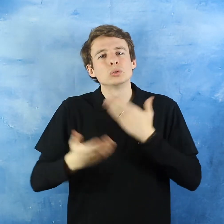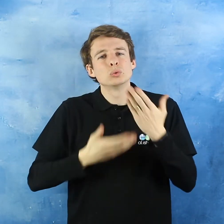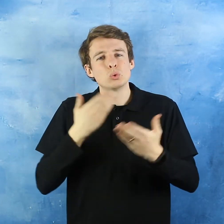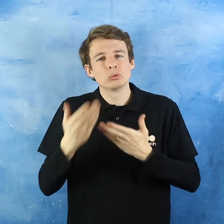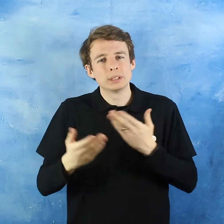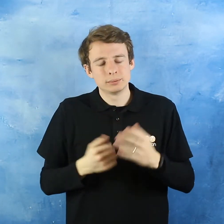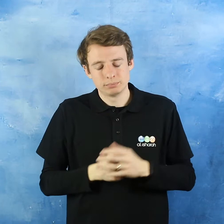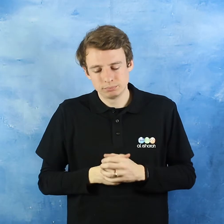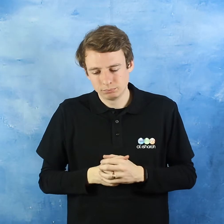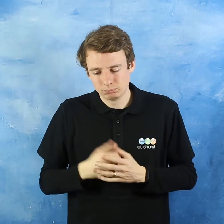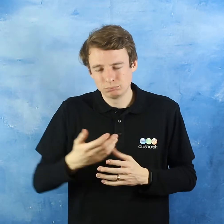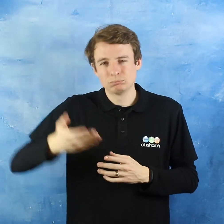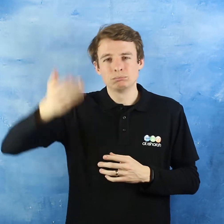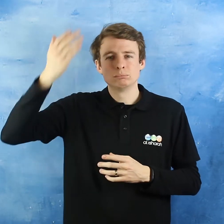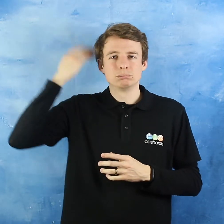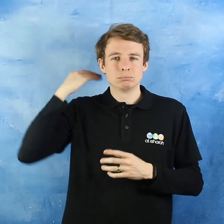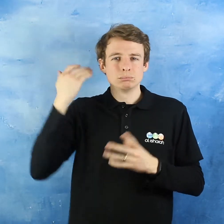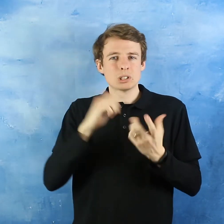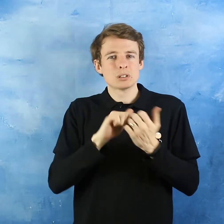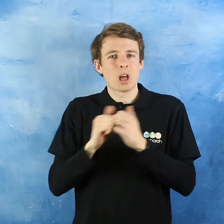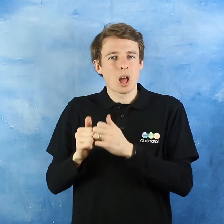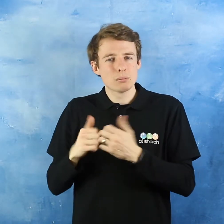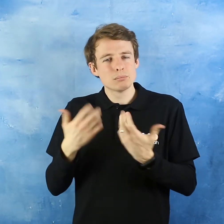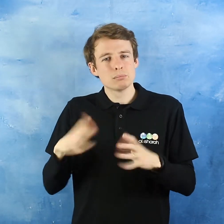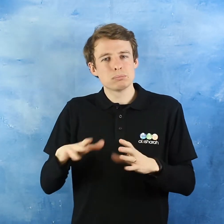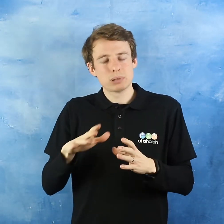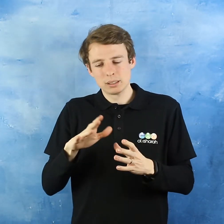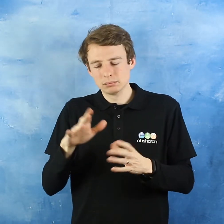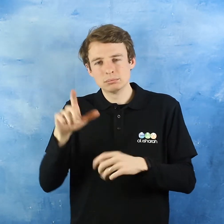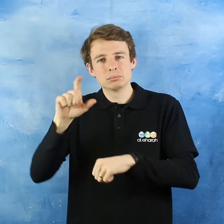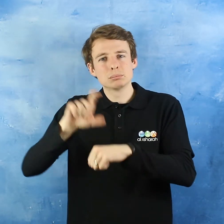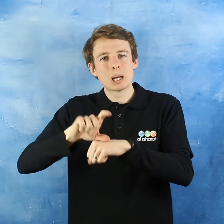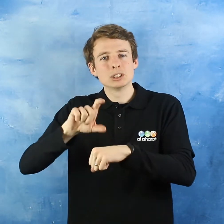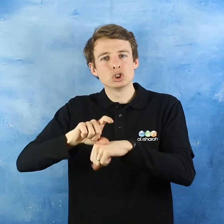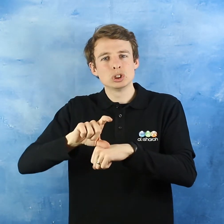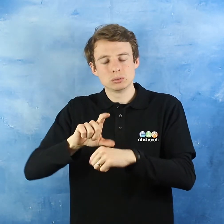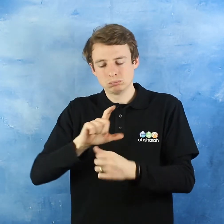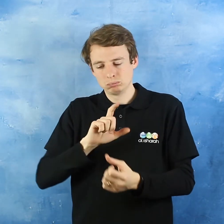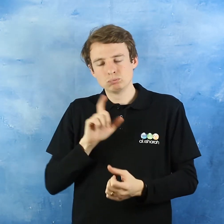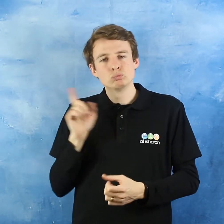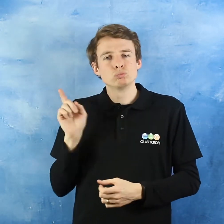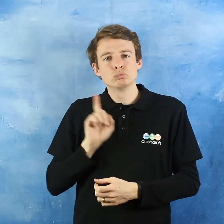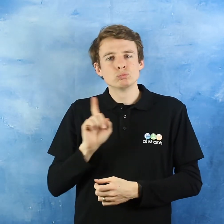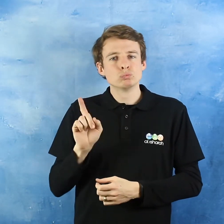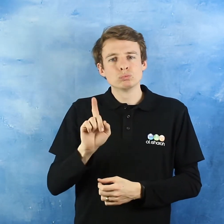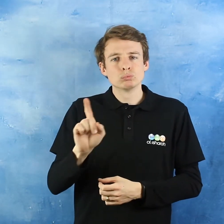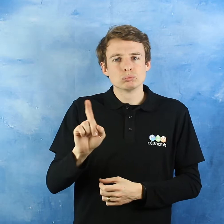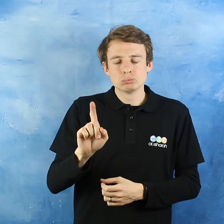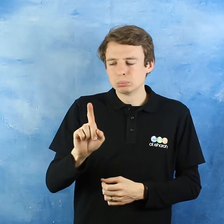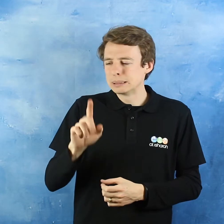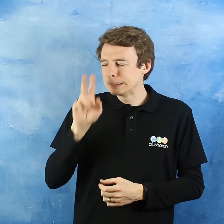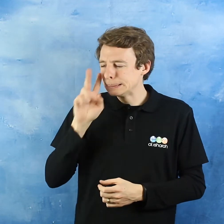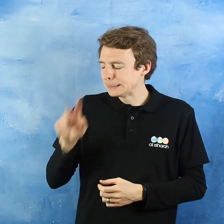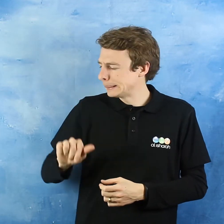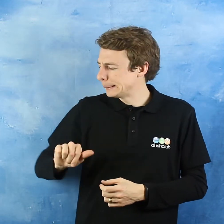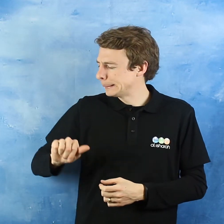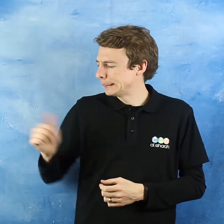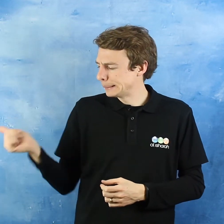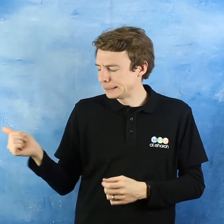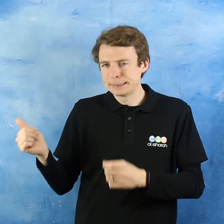neighboring house, there is a child is crying. His mom is giving him a bit. He was naughty, did something wrong. She was